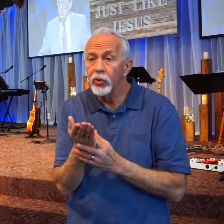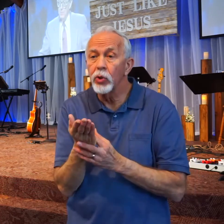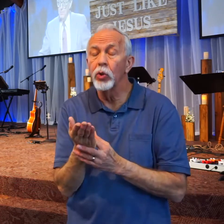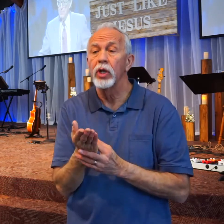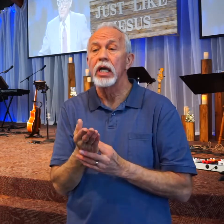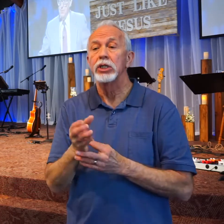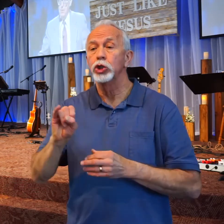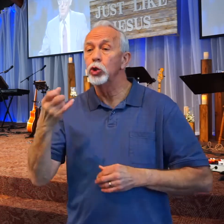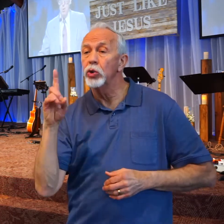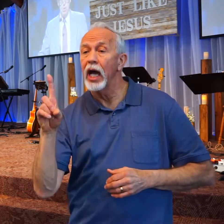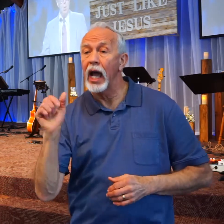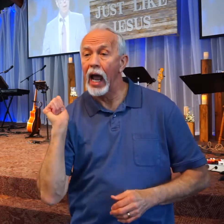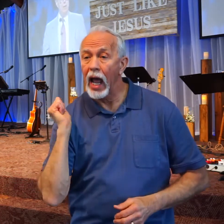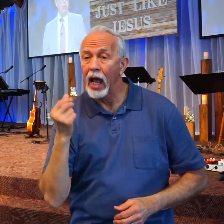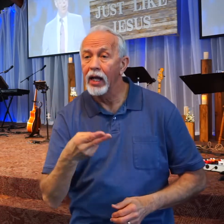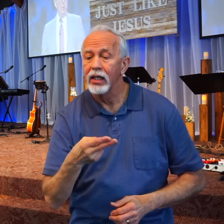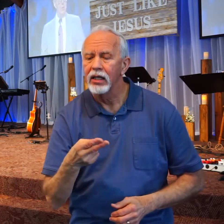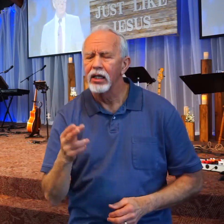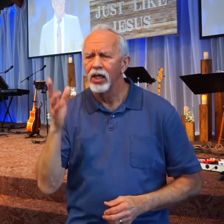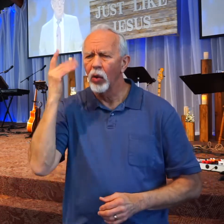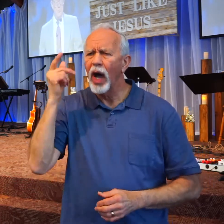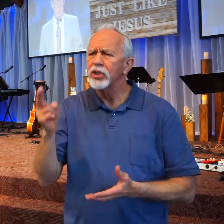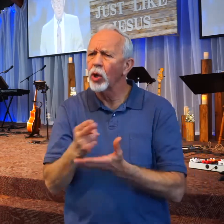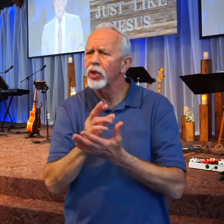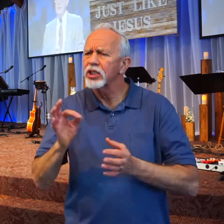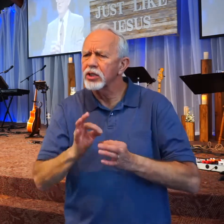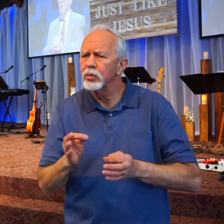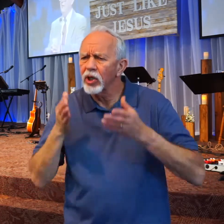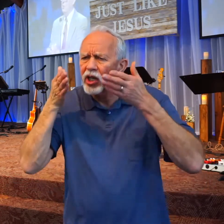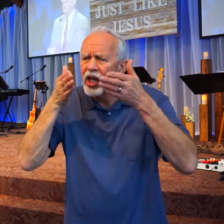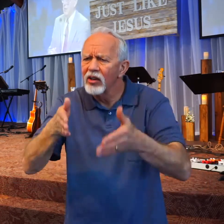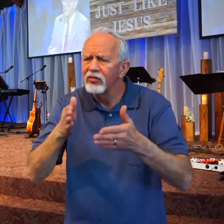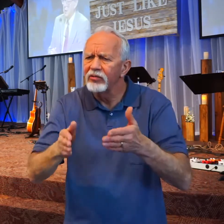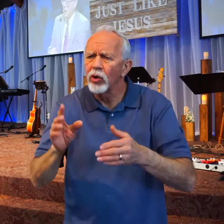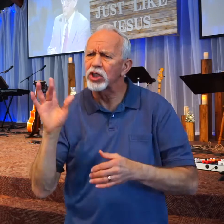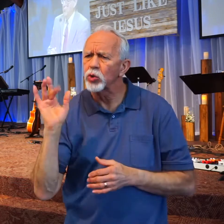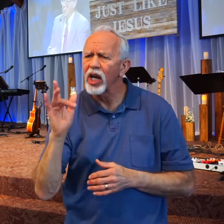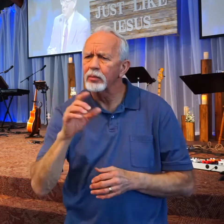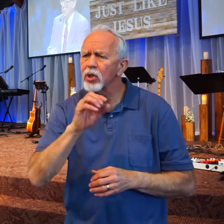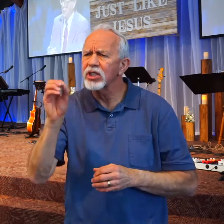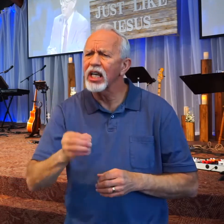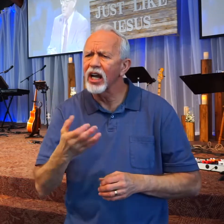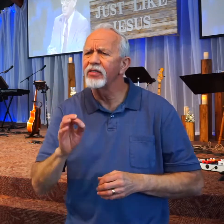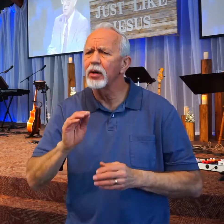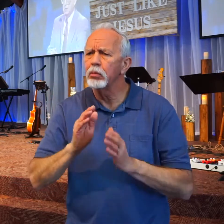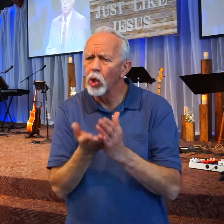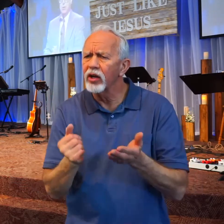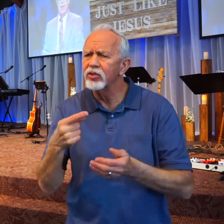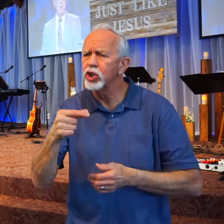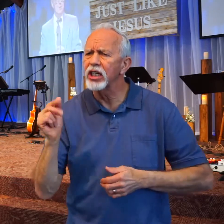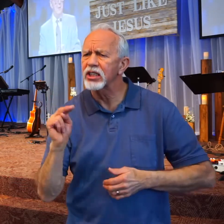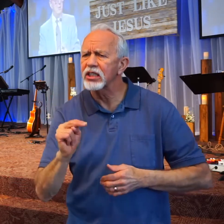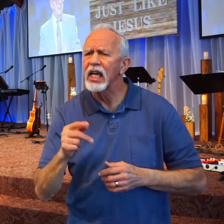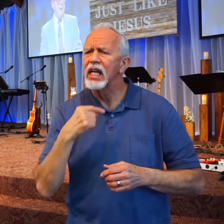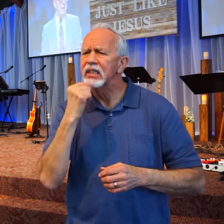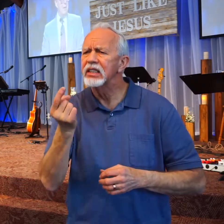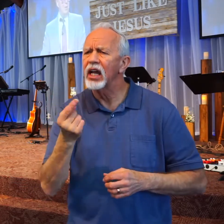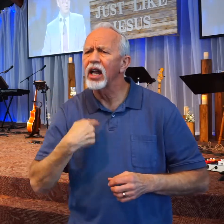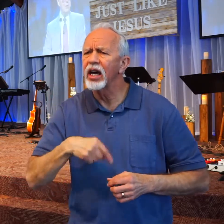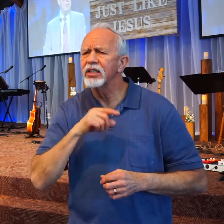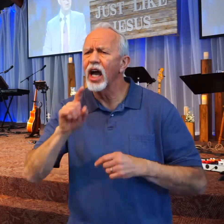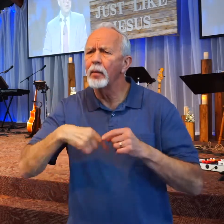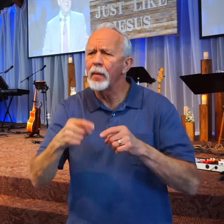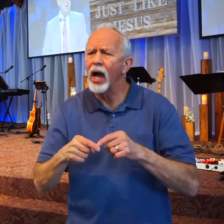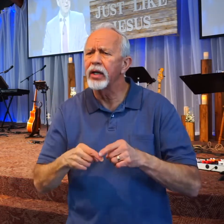Judah. So why does the Holy Spirit devote 25% of the book of Genesis to tell us about a man